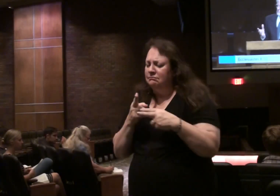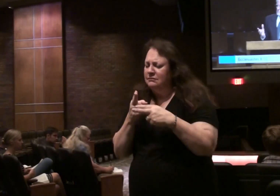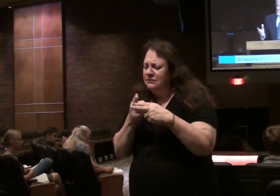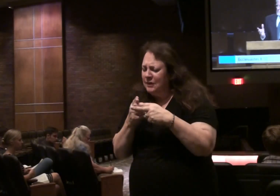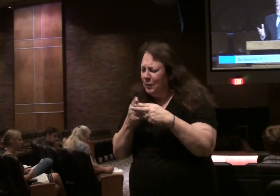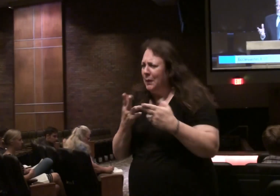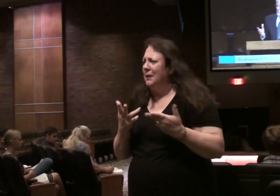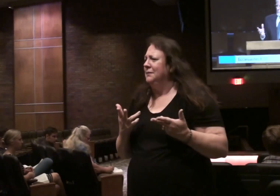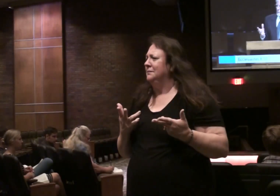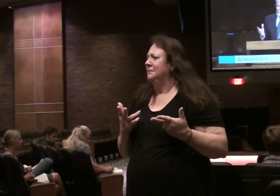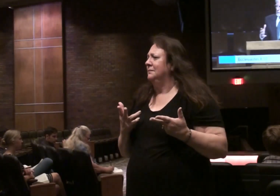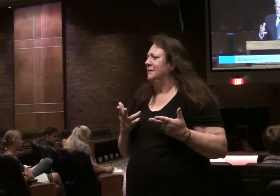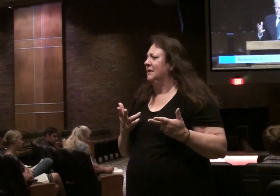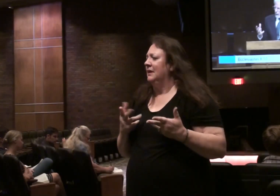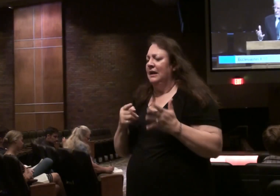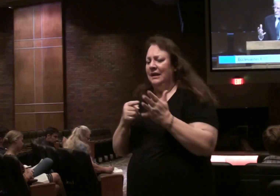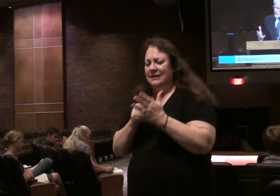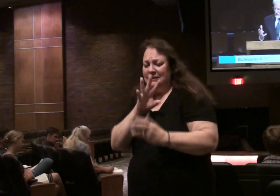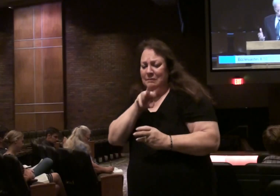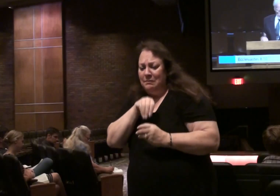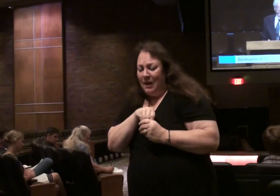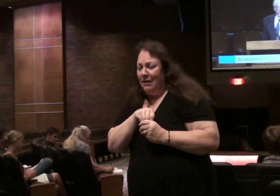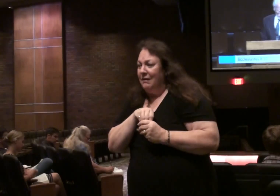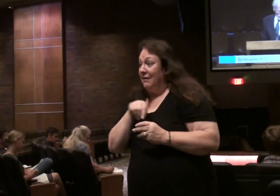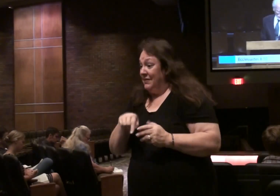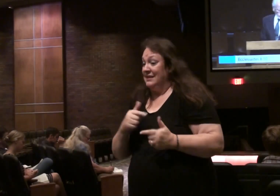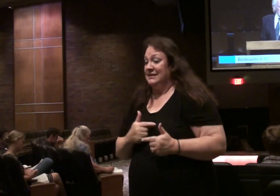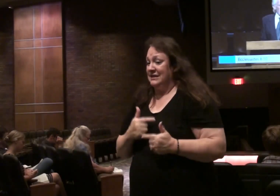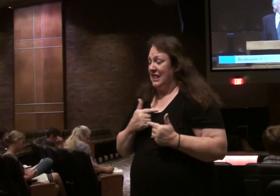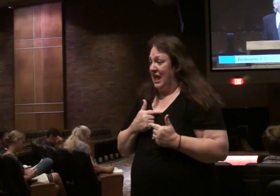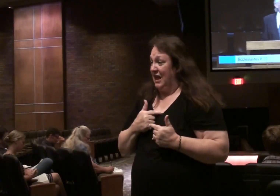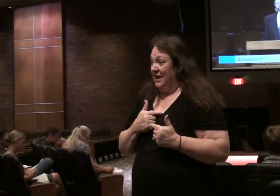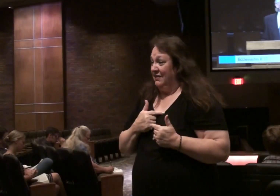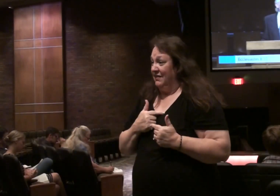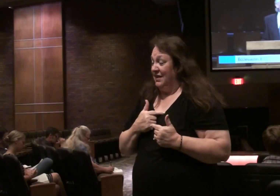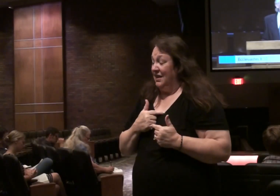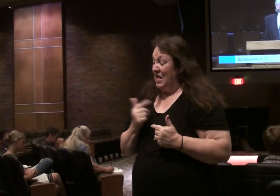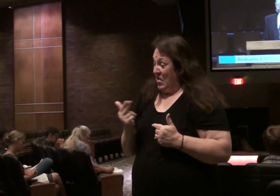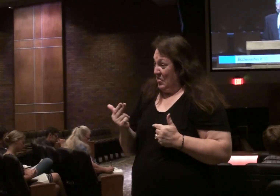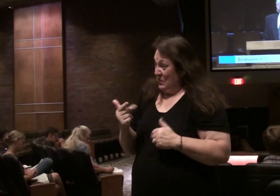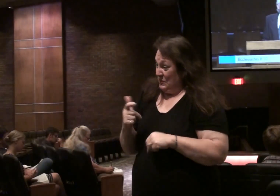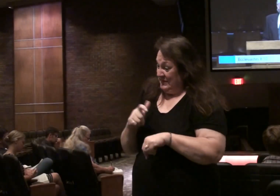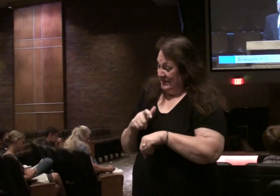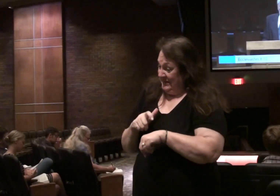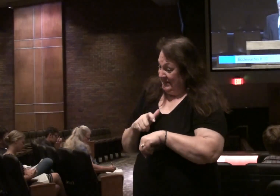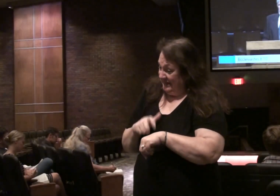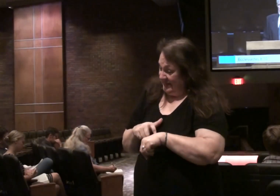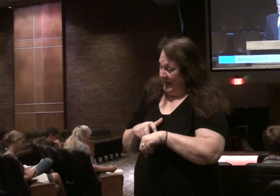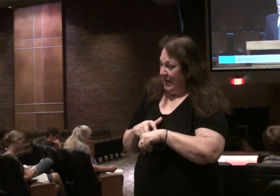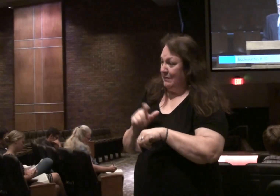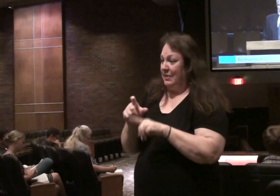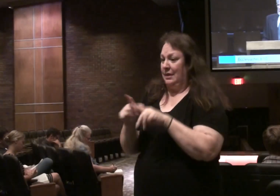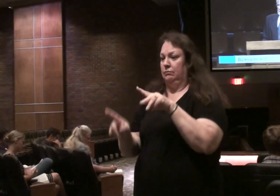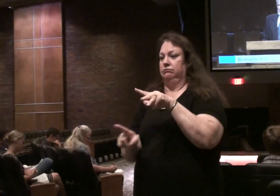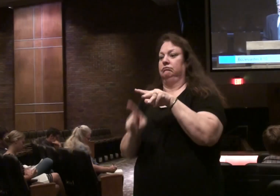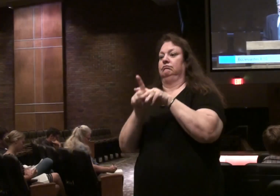temporary. This is part of what this life is. This is the 13th time he's used that word in